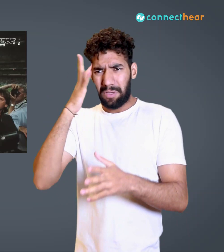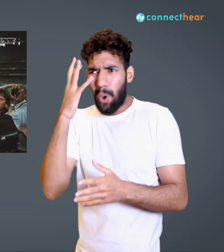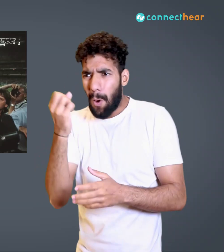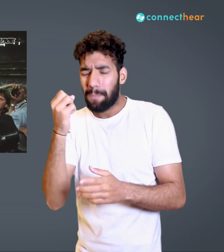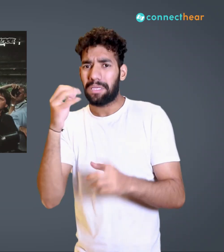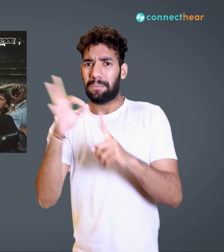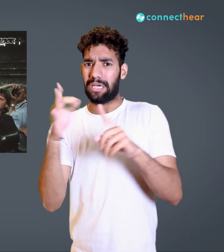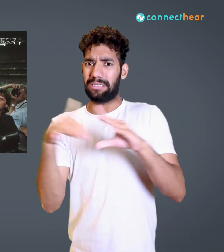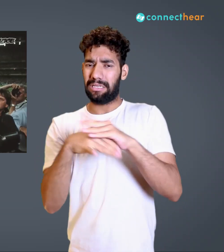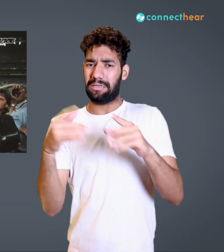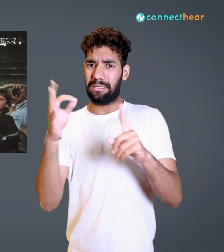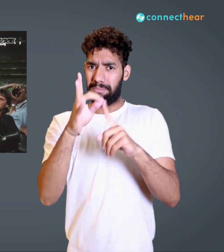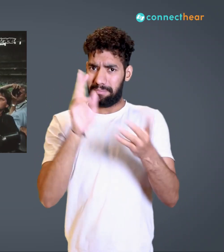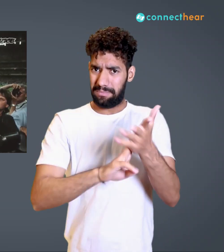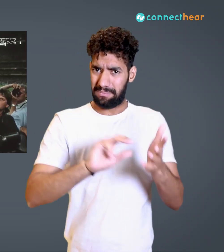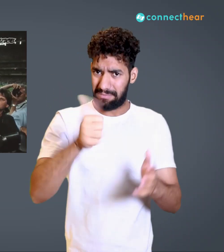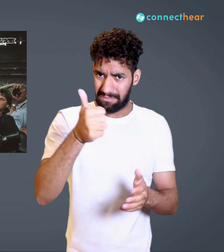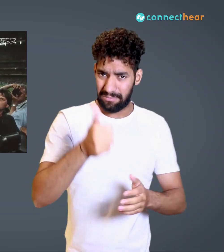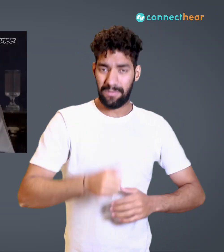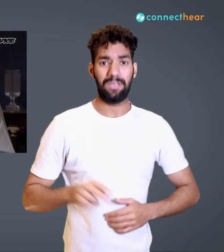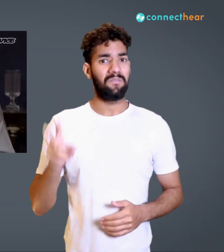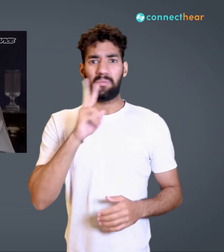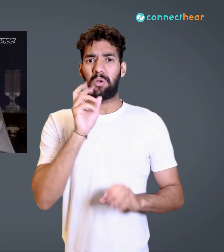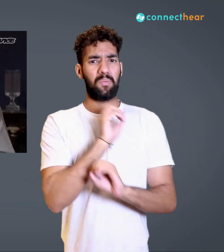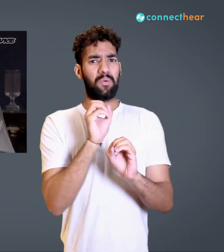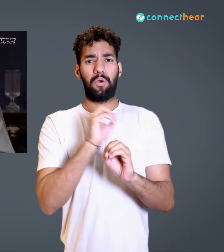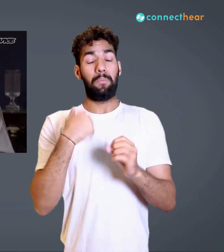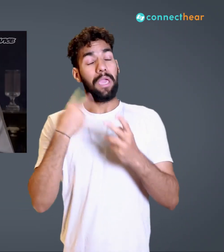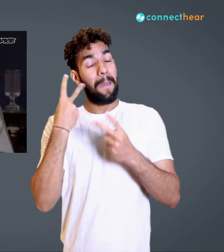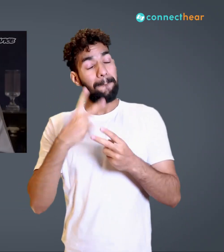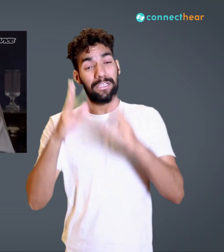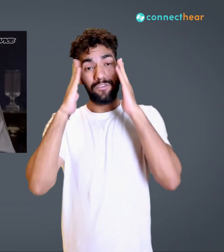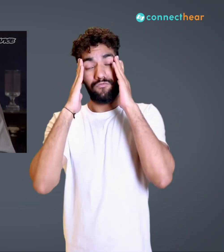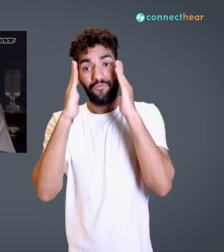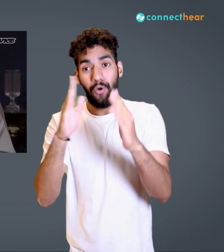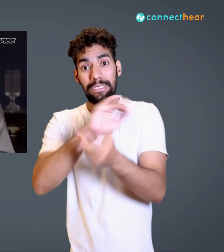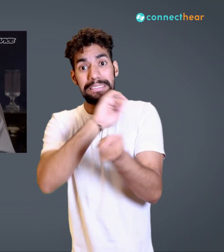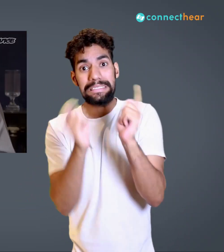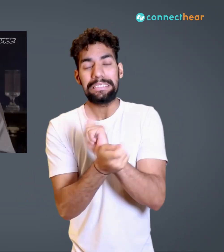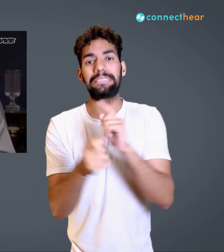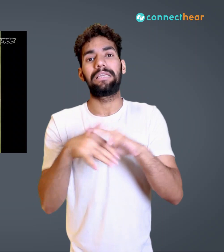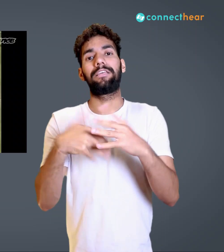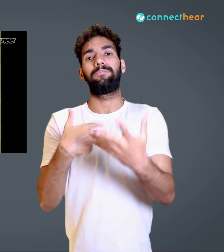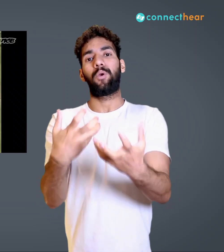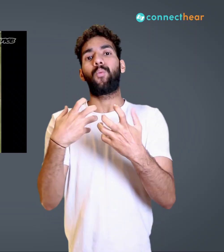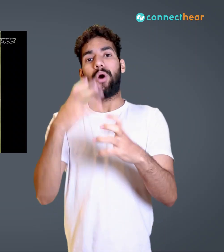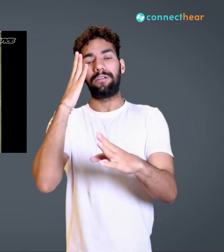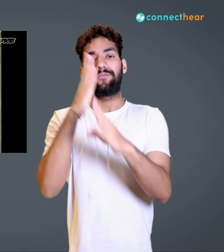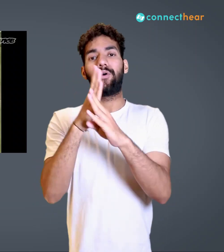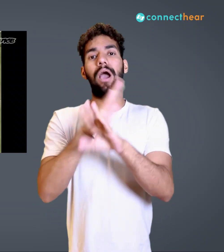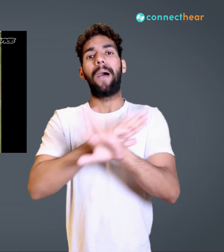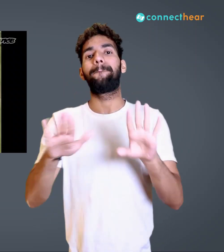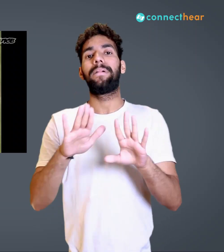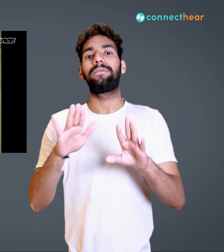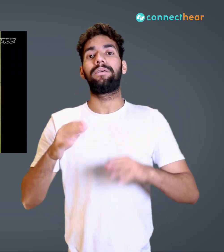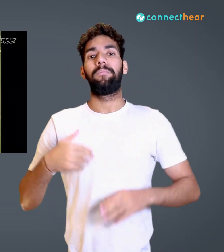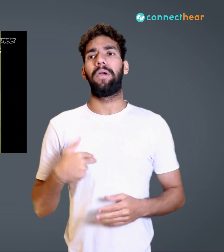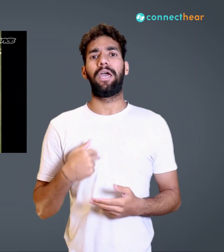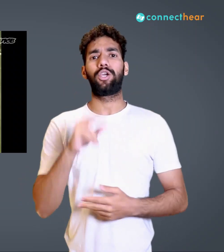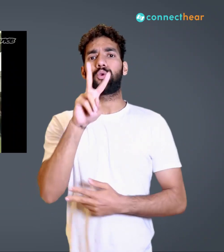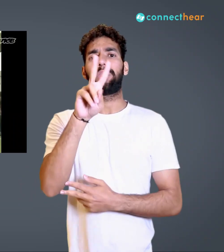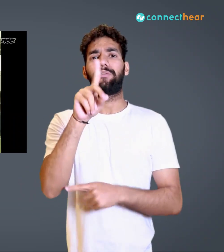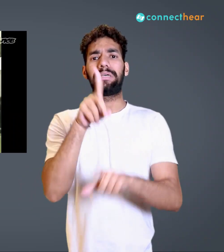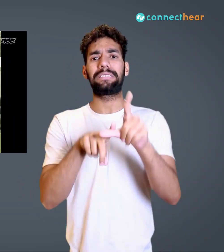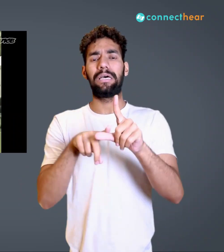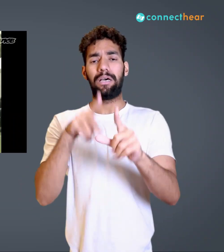Did you know you were going to be Prime Minister of this country? No, it was never my ambition because I was focused completely on cricket. I played 21 years